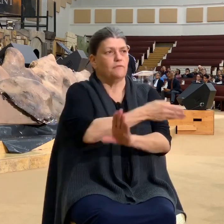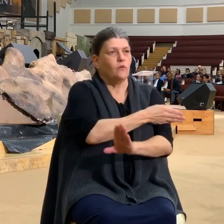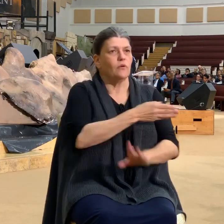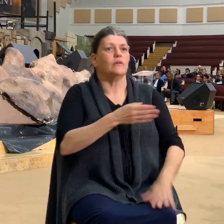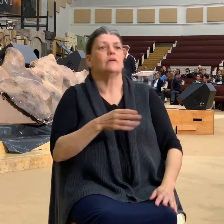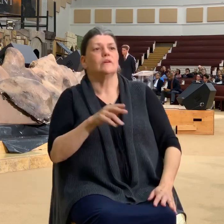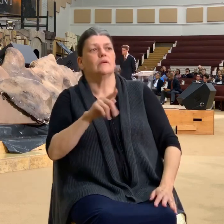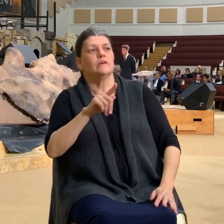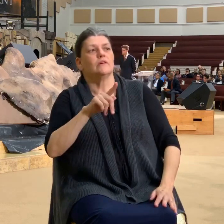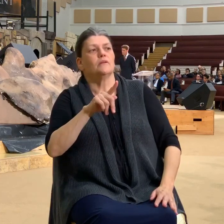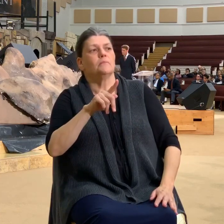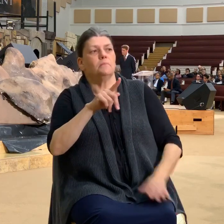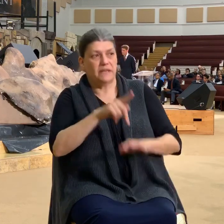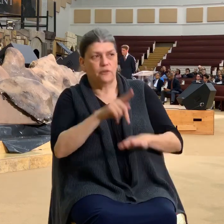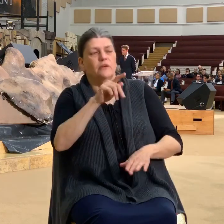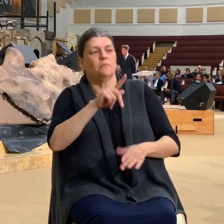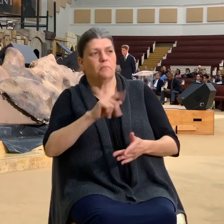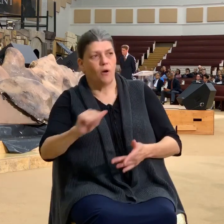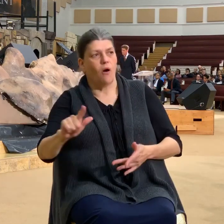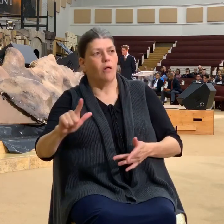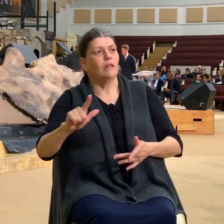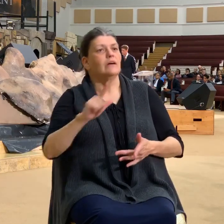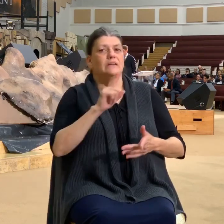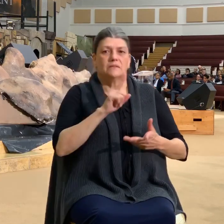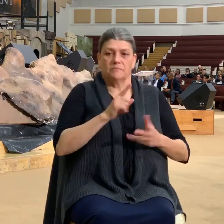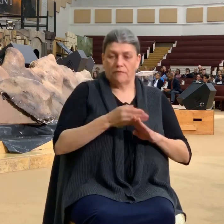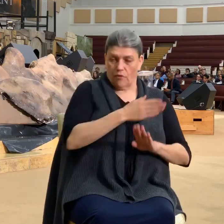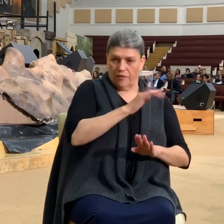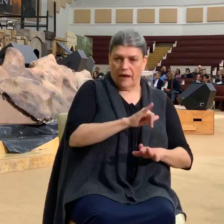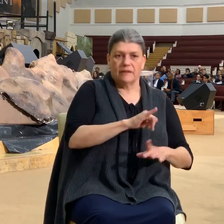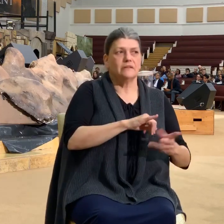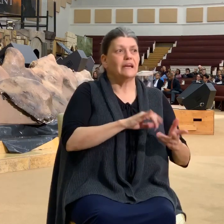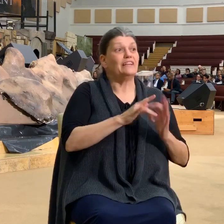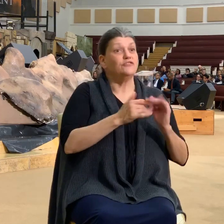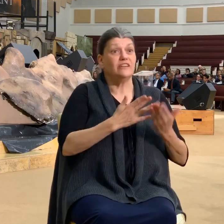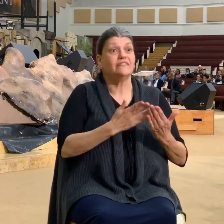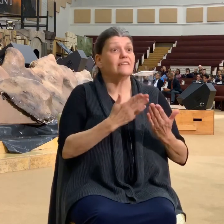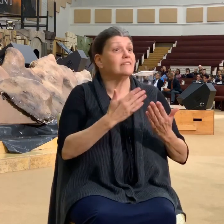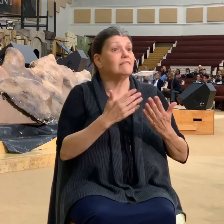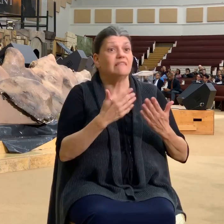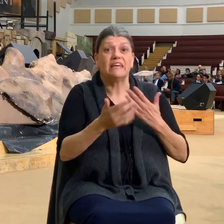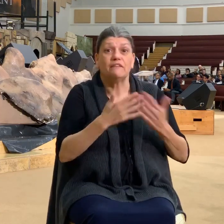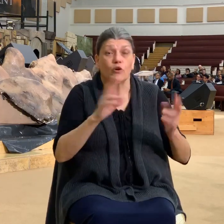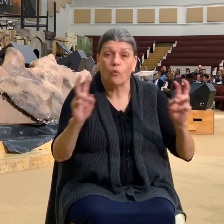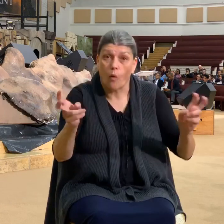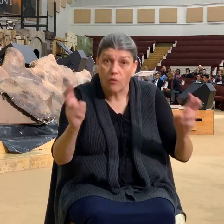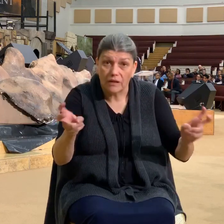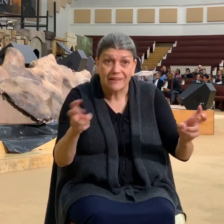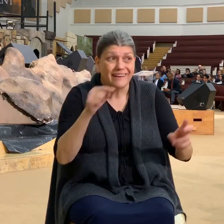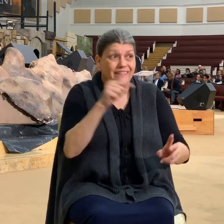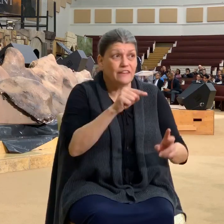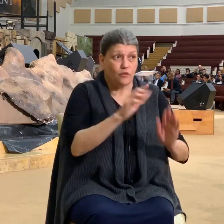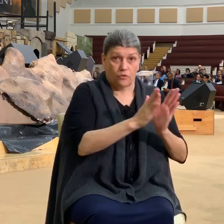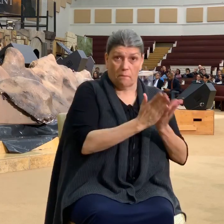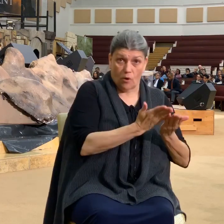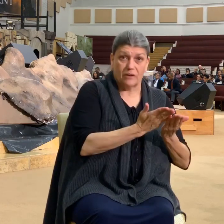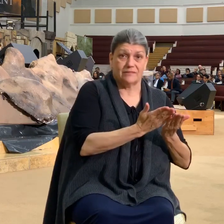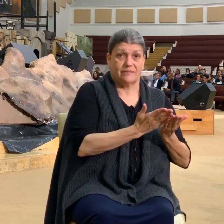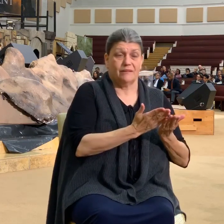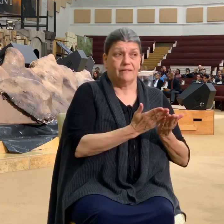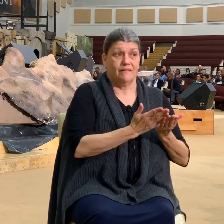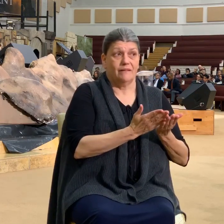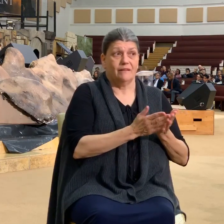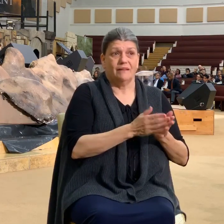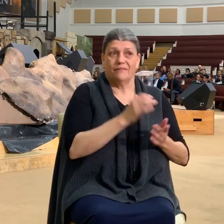wrote about it. They quoted from the book of Enoch. In fact, Jesus would quote. These are the books that they read from those 400 years of